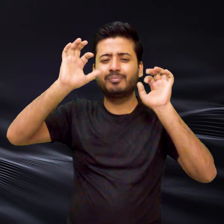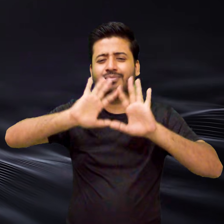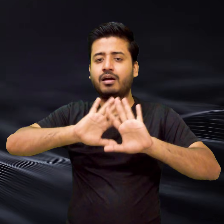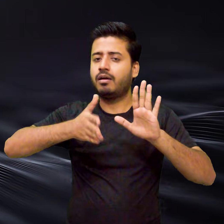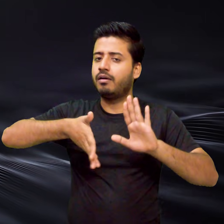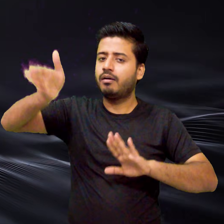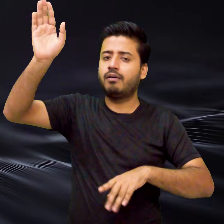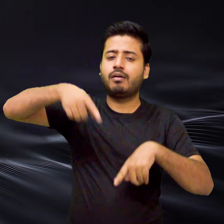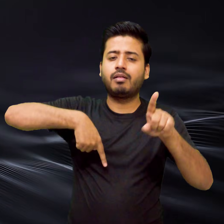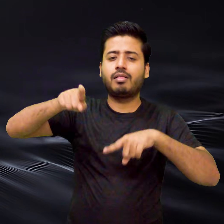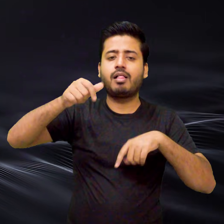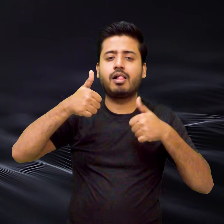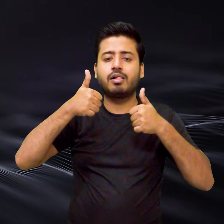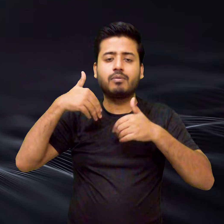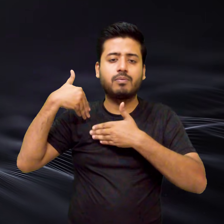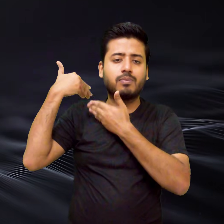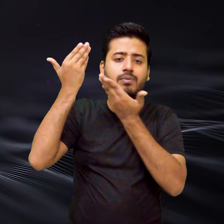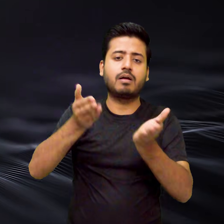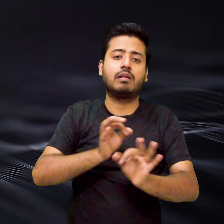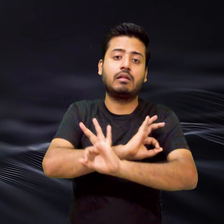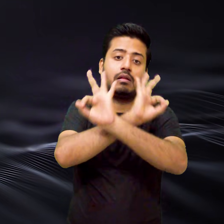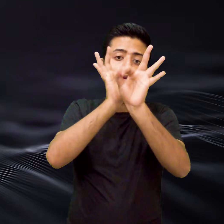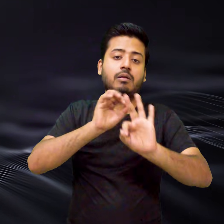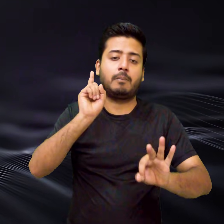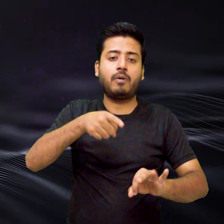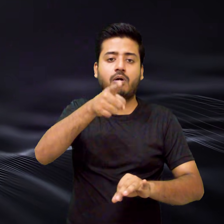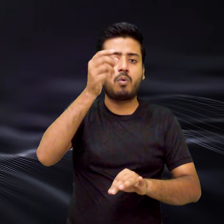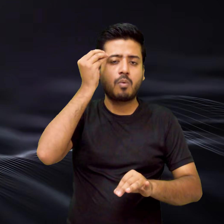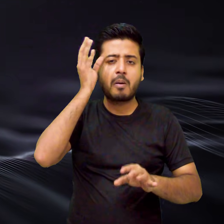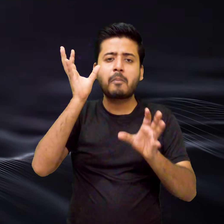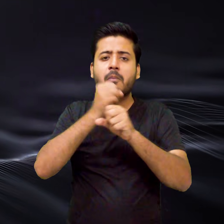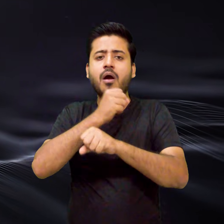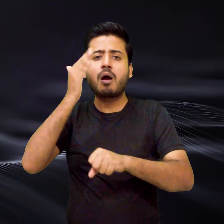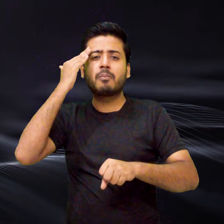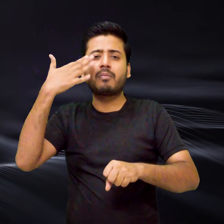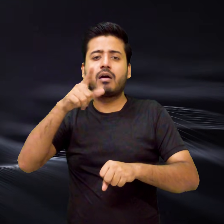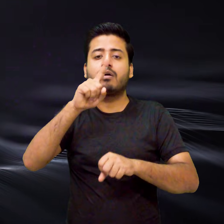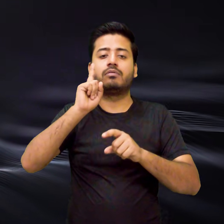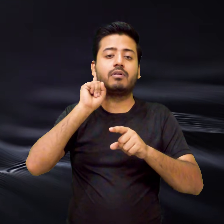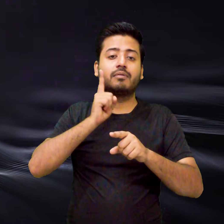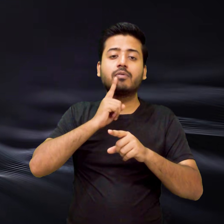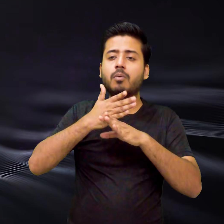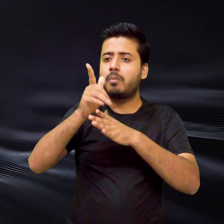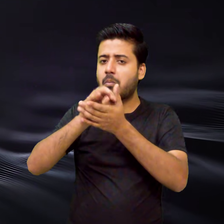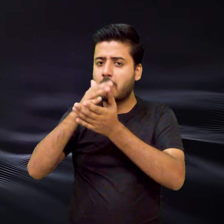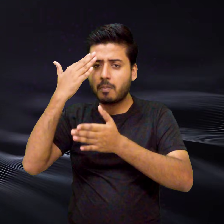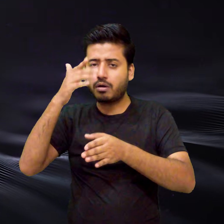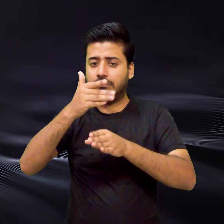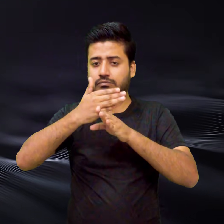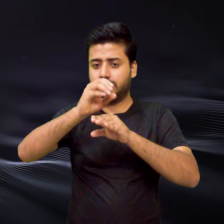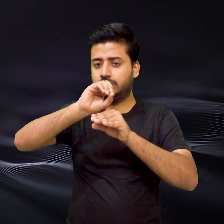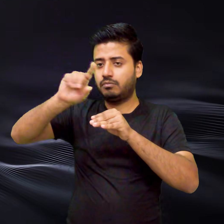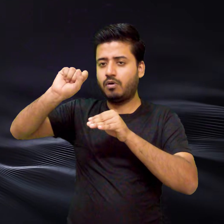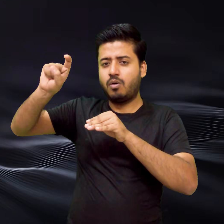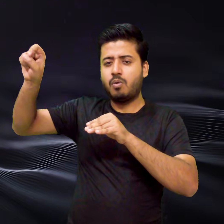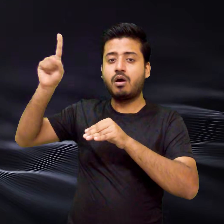improve digestion and nutrient absorption. Consume almond oil. Sweet almond oil can be used for external skin and hair